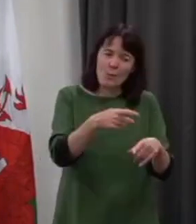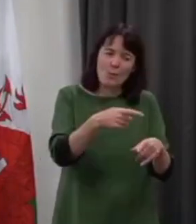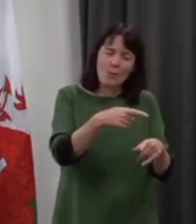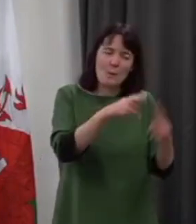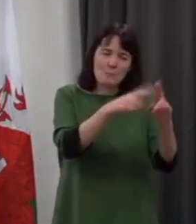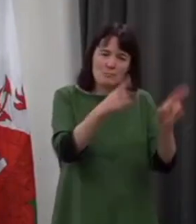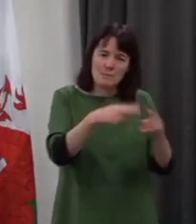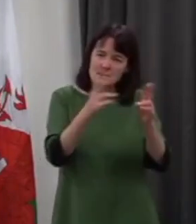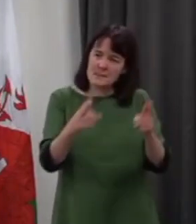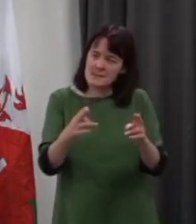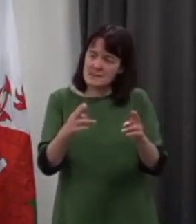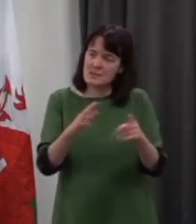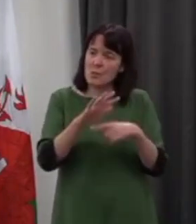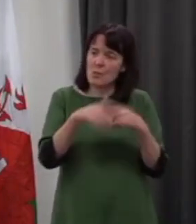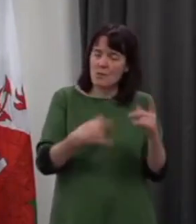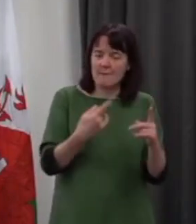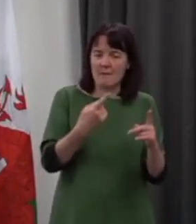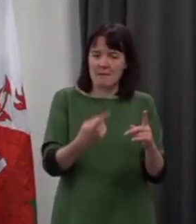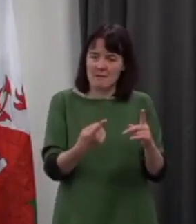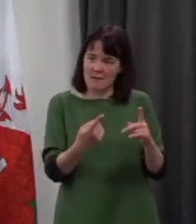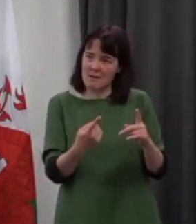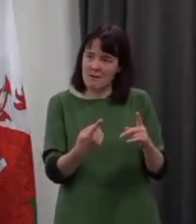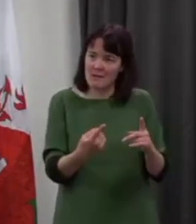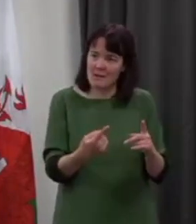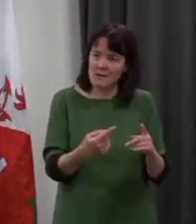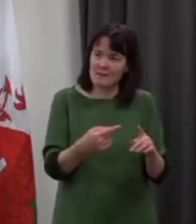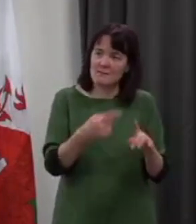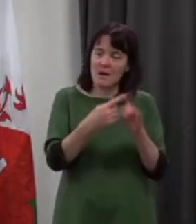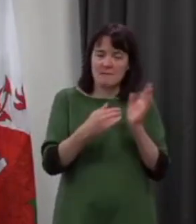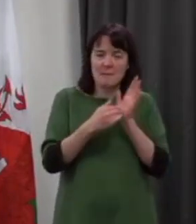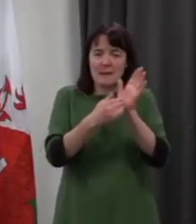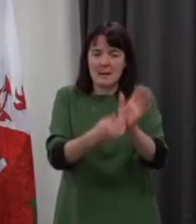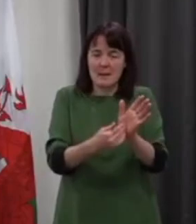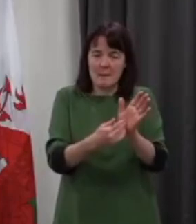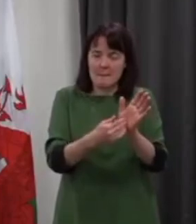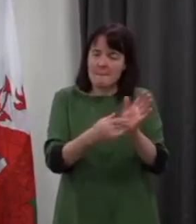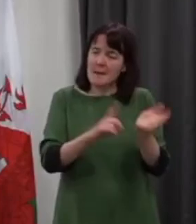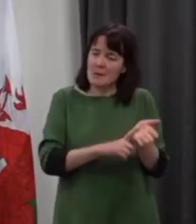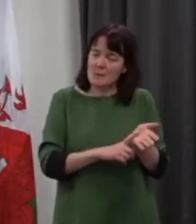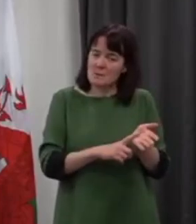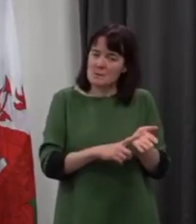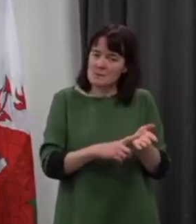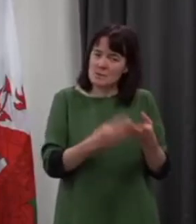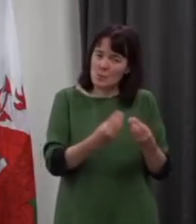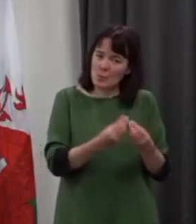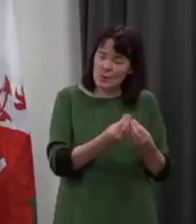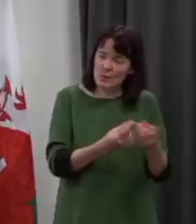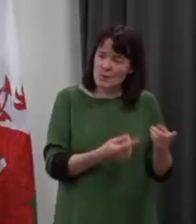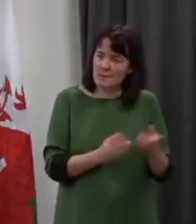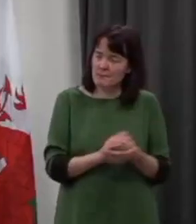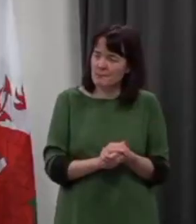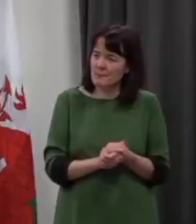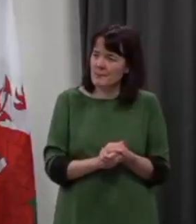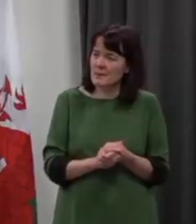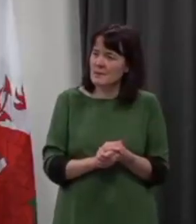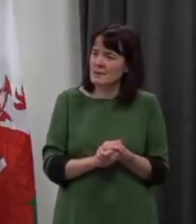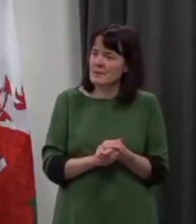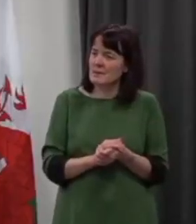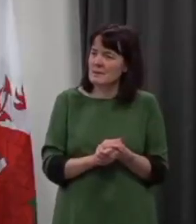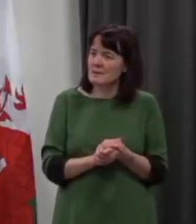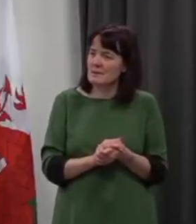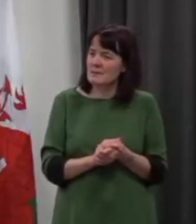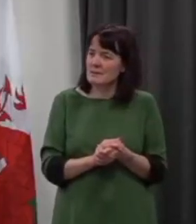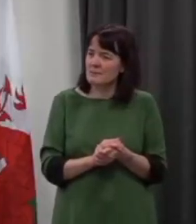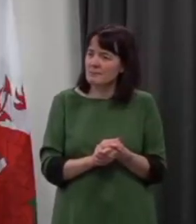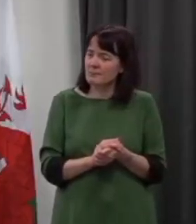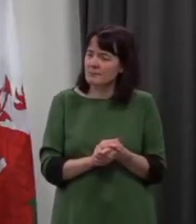Obviously, the First Minister has written to Tesco in particular to justify this policy change. Is now the right time